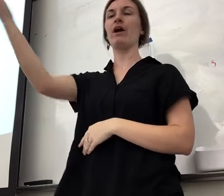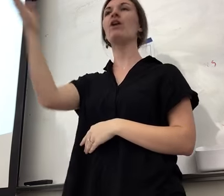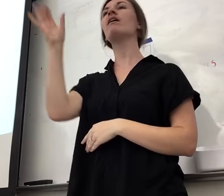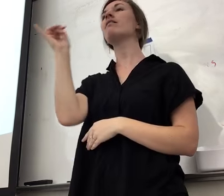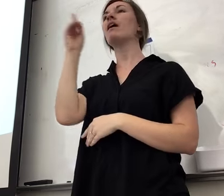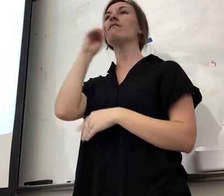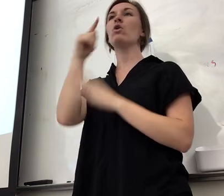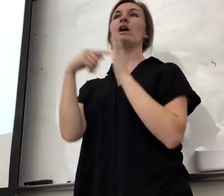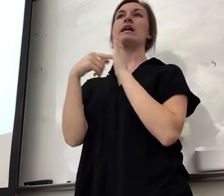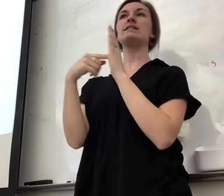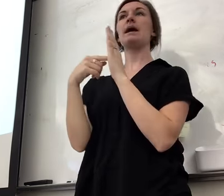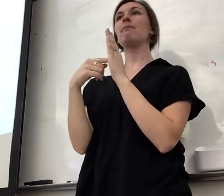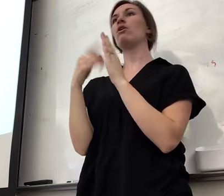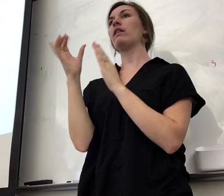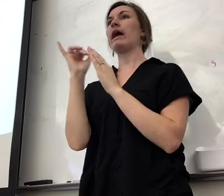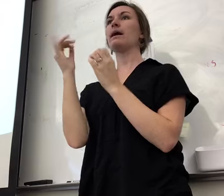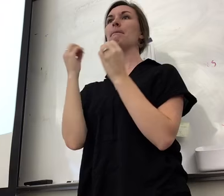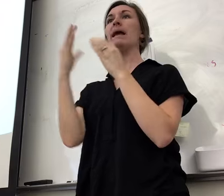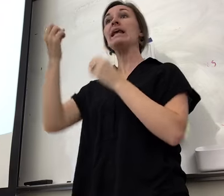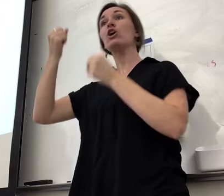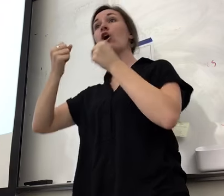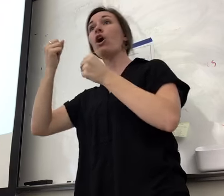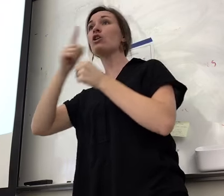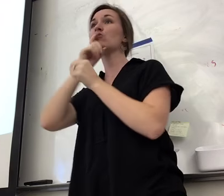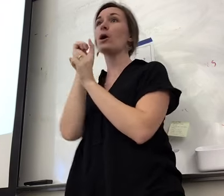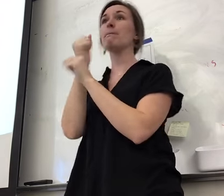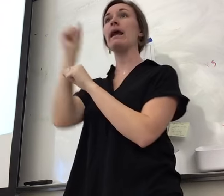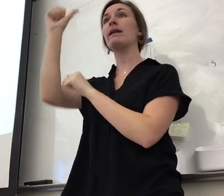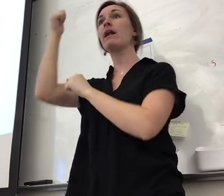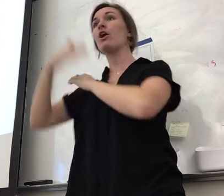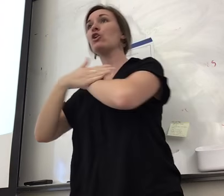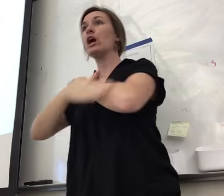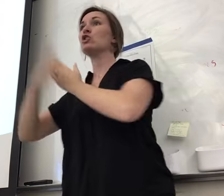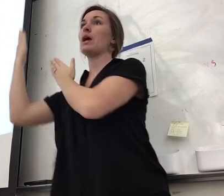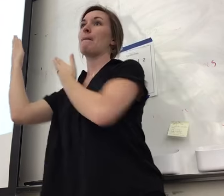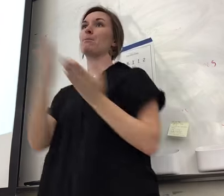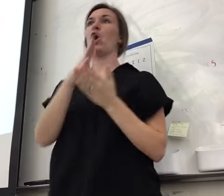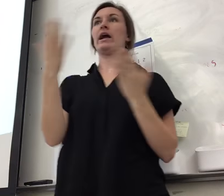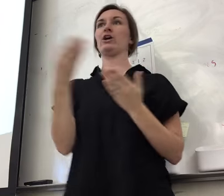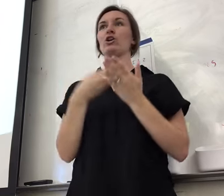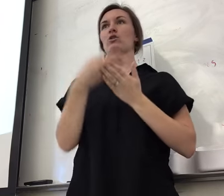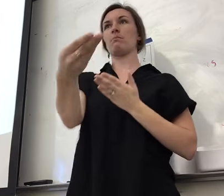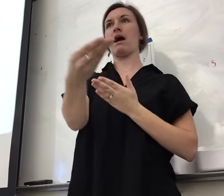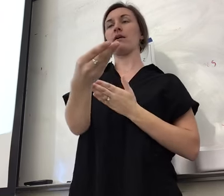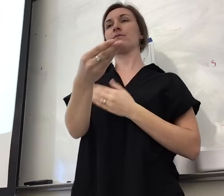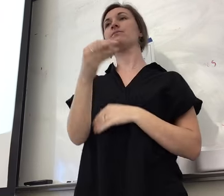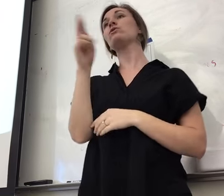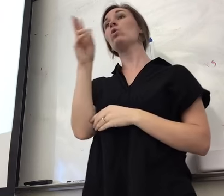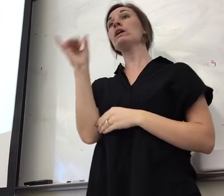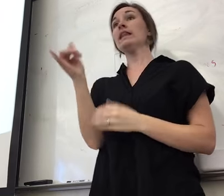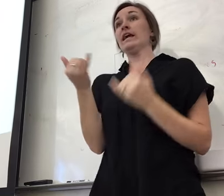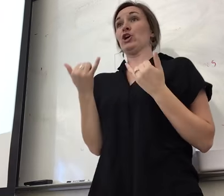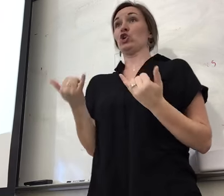to like Toyotas because it's cheaper coming from another country. Now, in terms of like current events of relating this to now, Donald